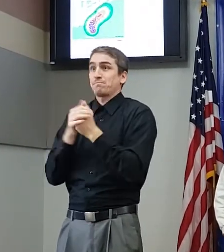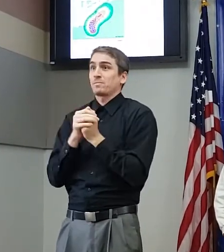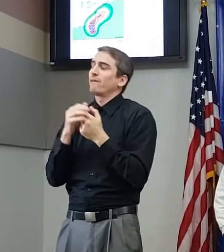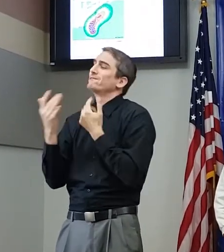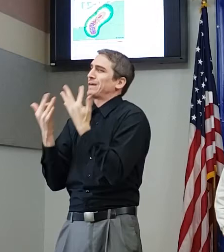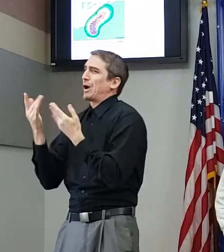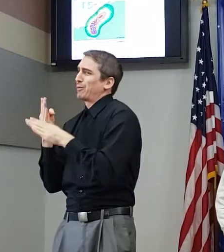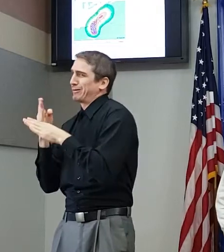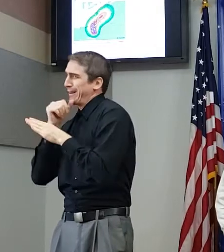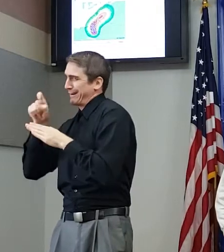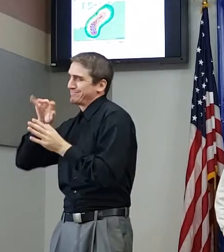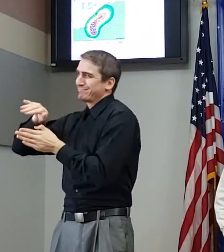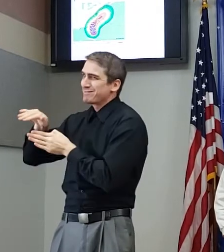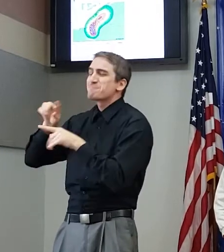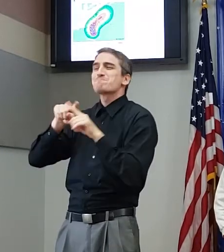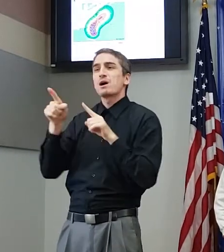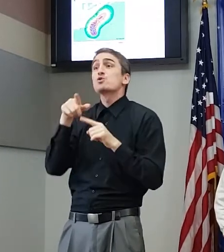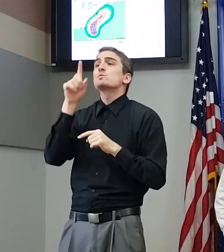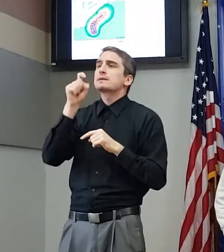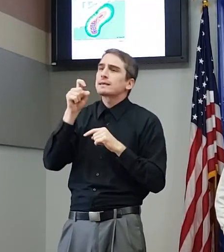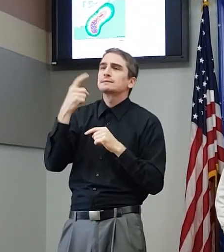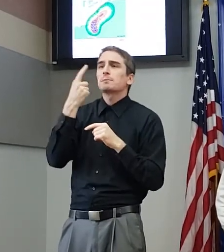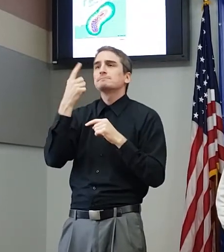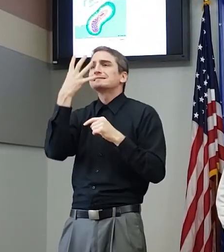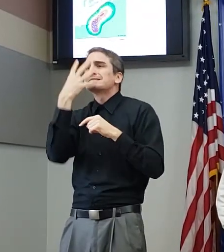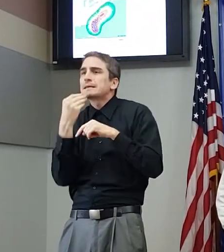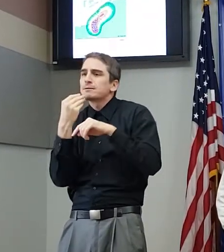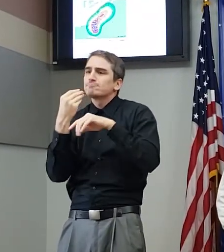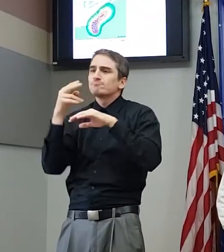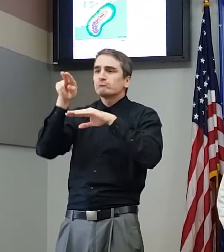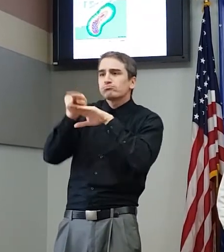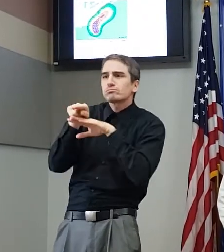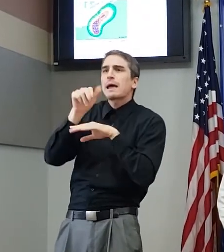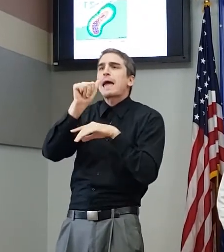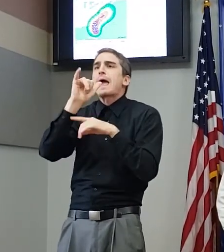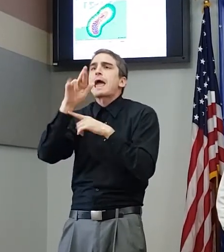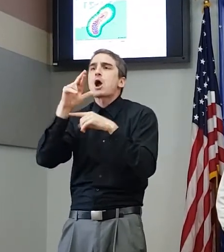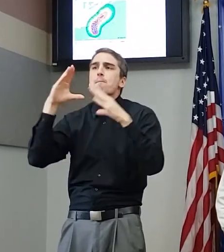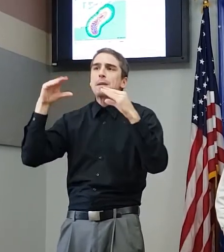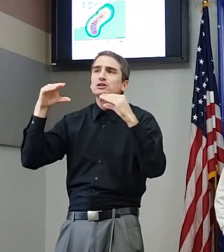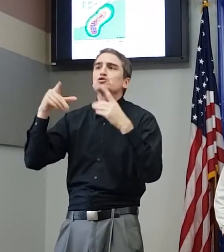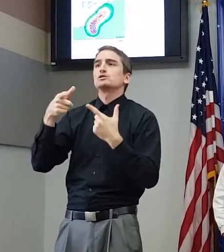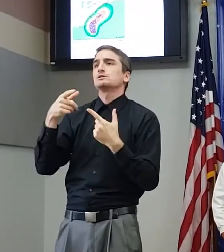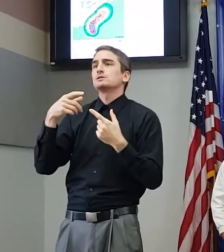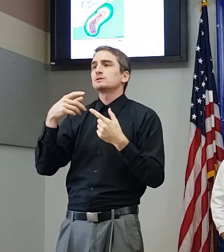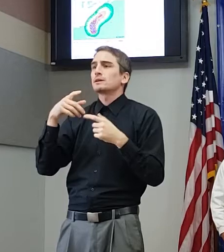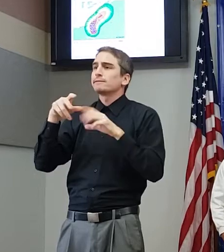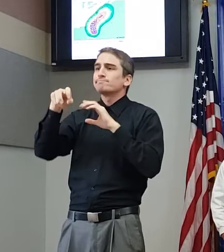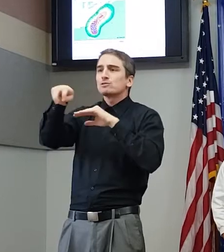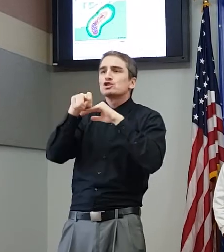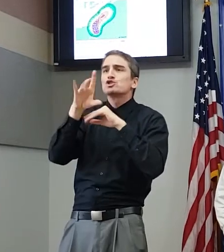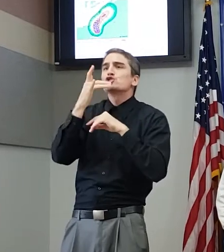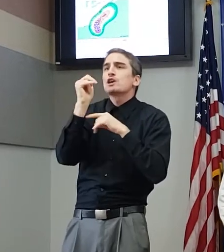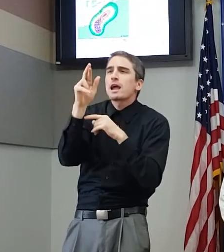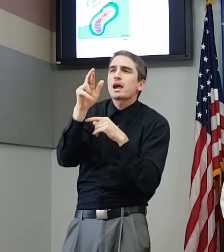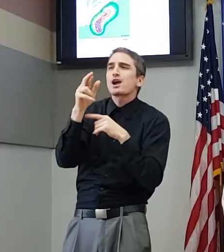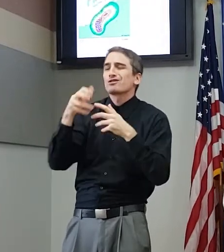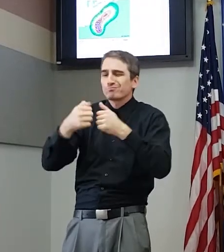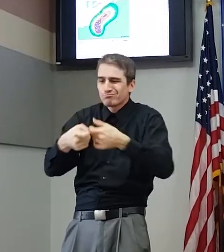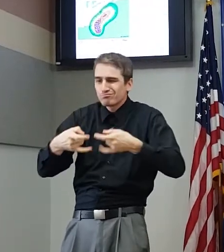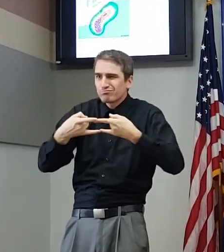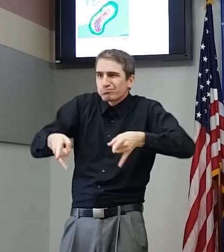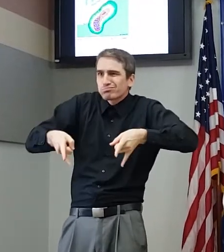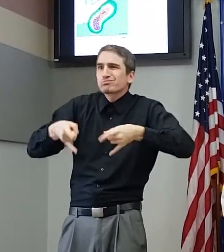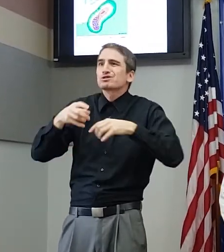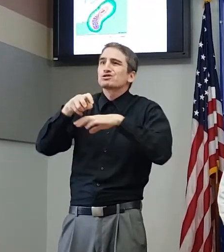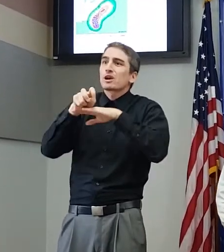home, but you do need something to sleep on. Air mattress, even a portable lounge chair, small cot,